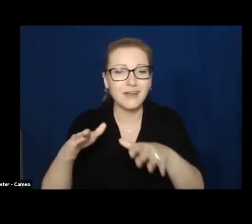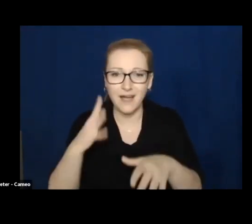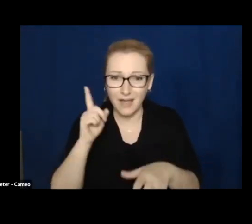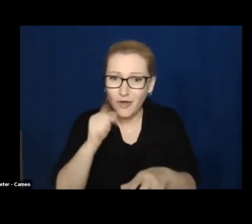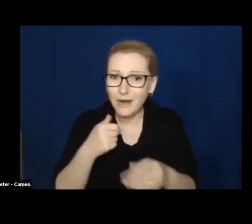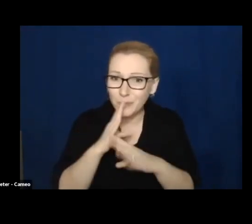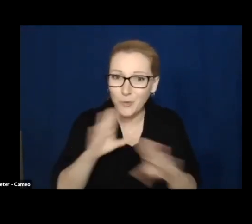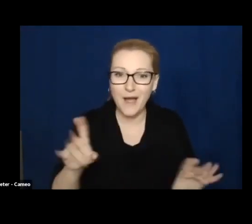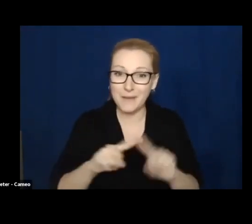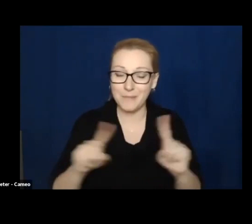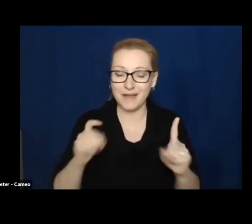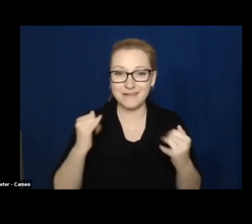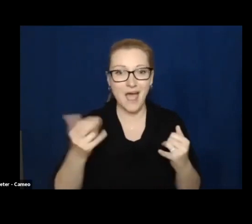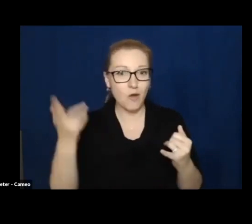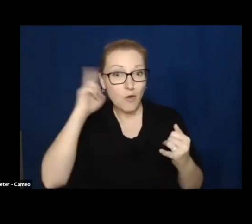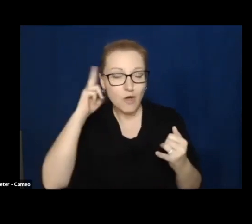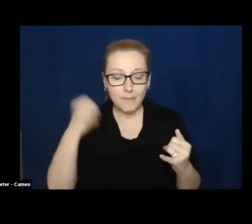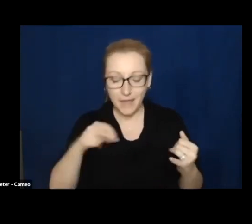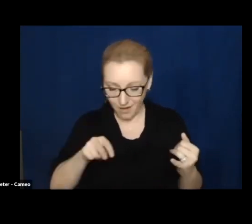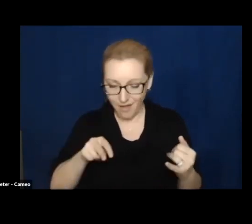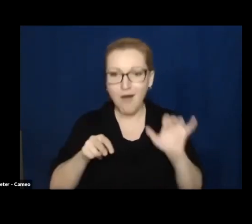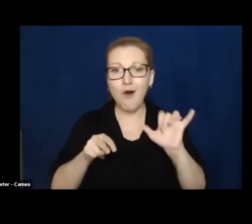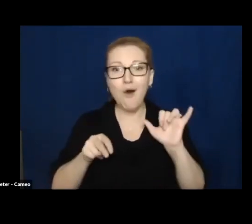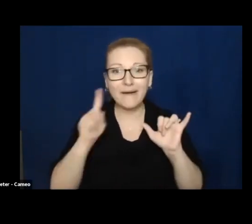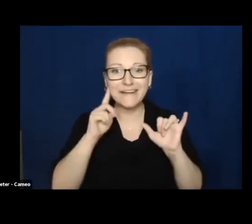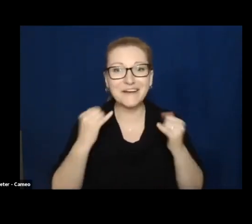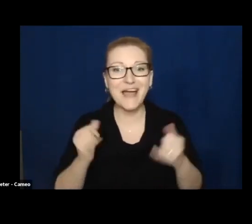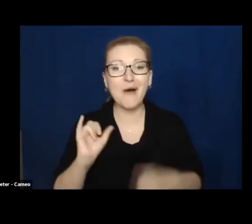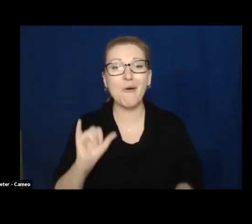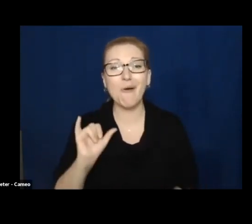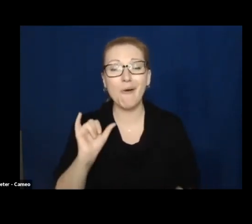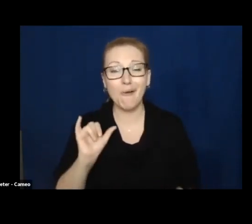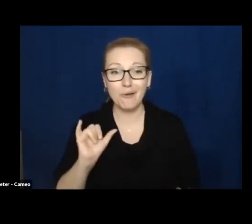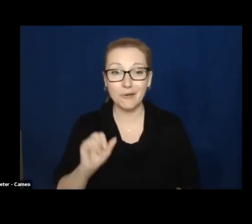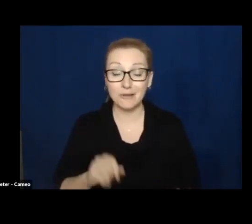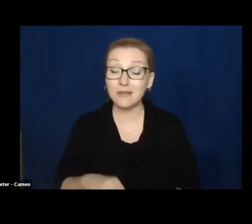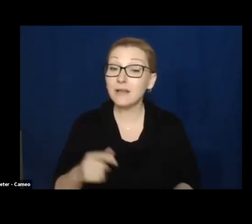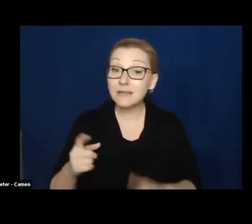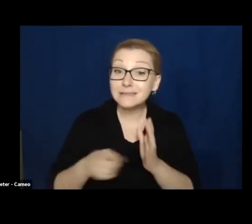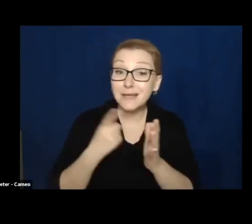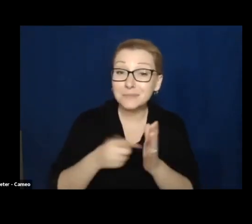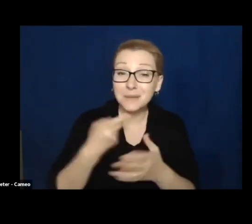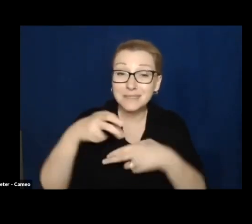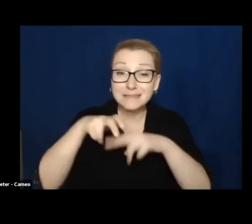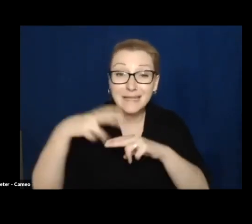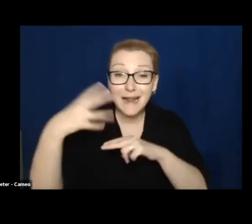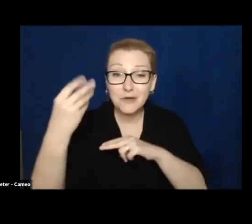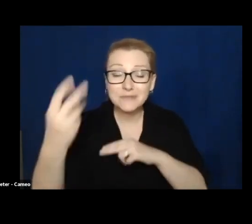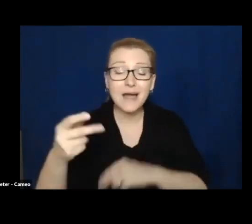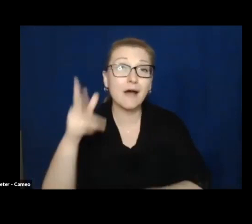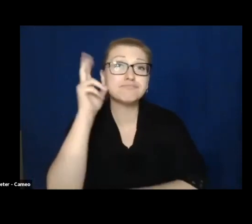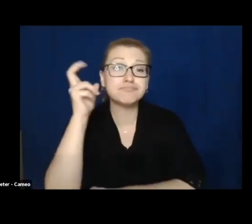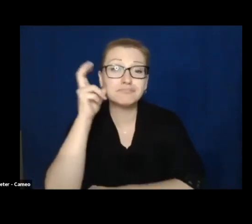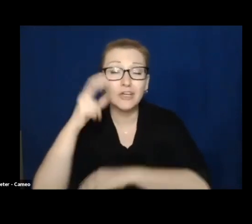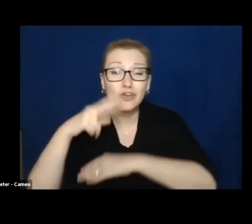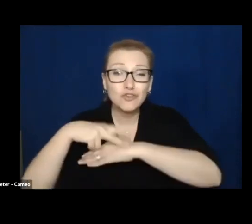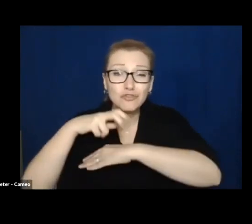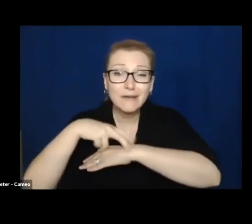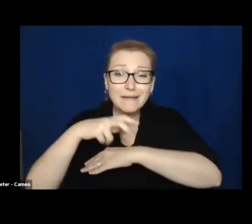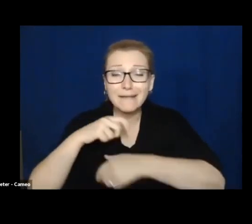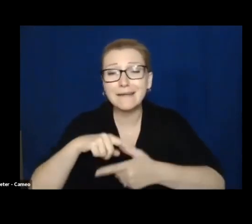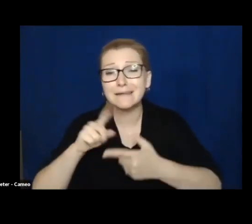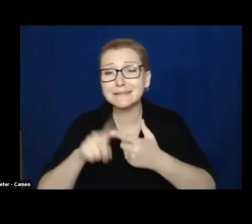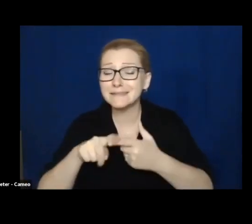hallway. I often found myself sitting outside in our yard, listening to crickets, squirrels,